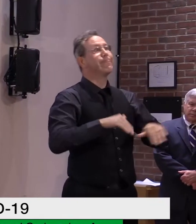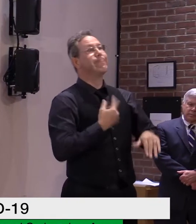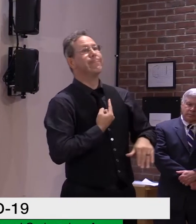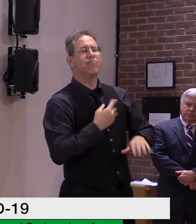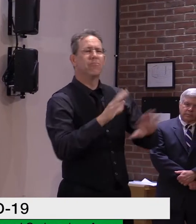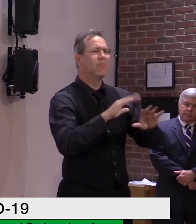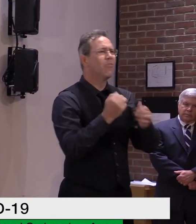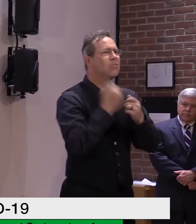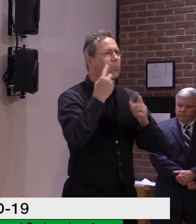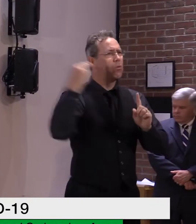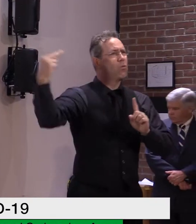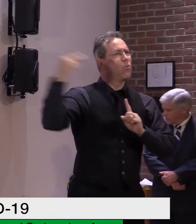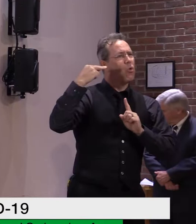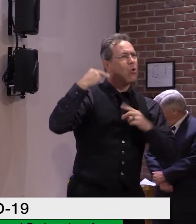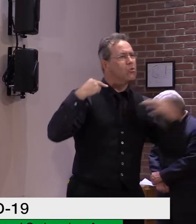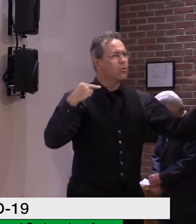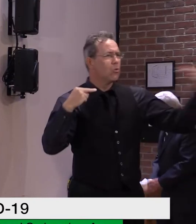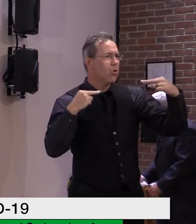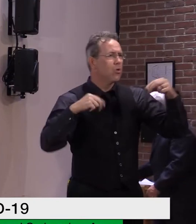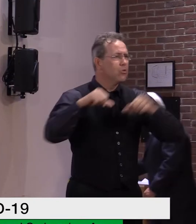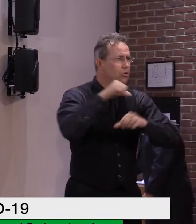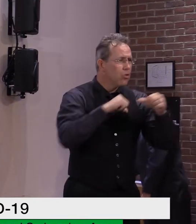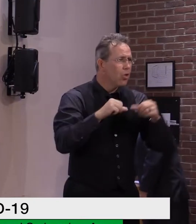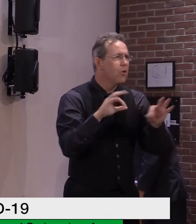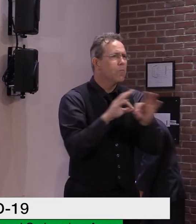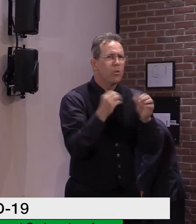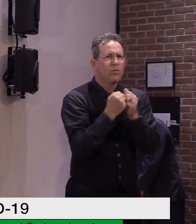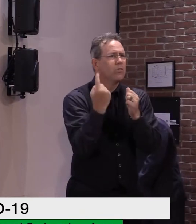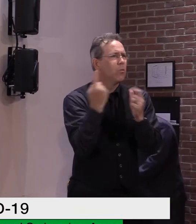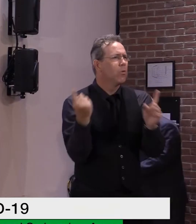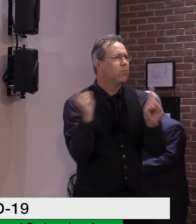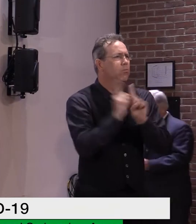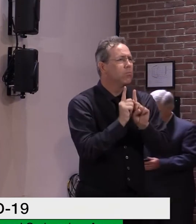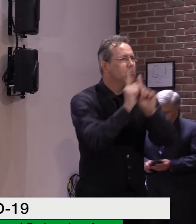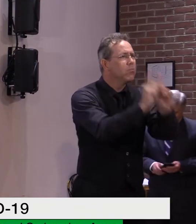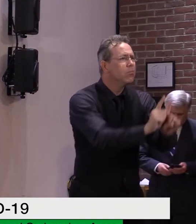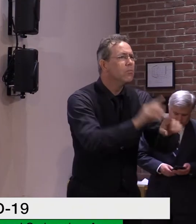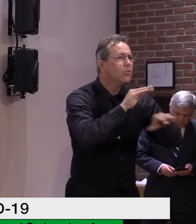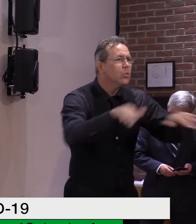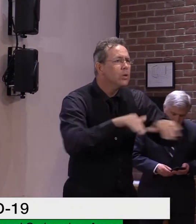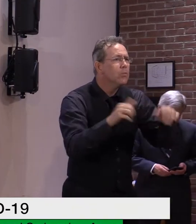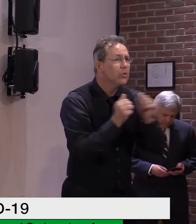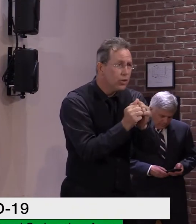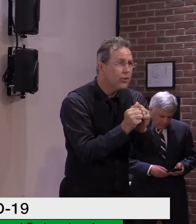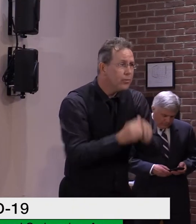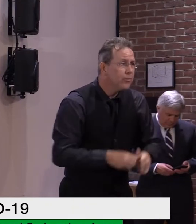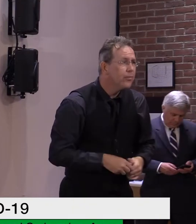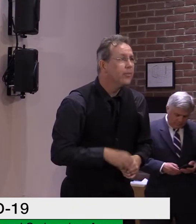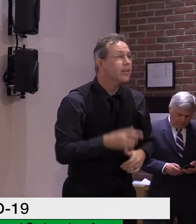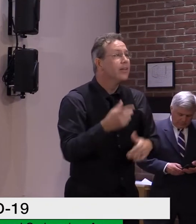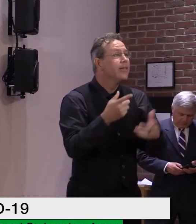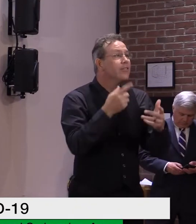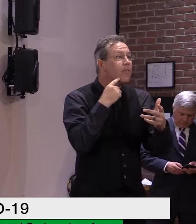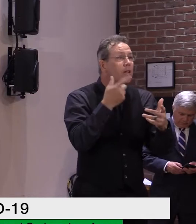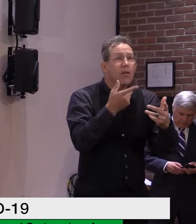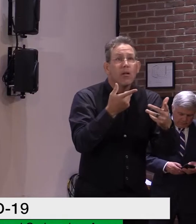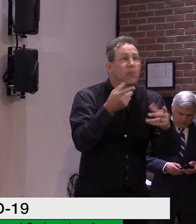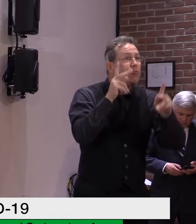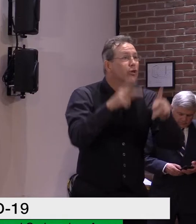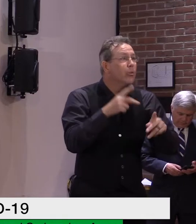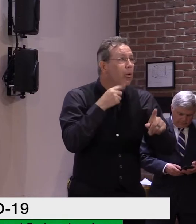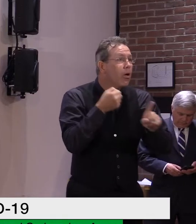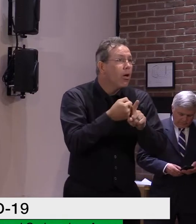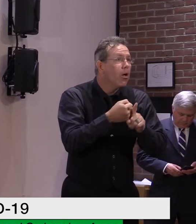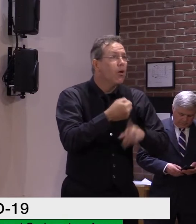something unforeseen to happen. A medical emergency or something else could strike at any time. So have someone with you who can call